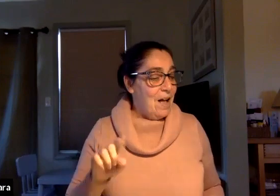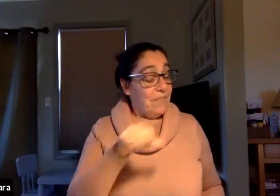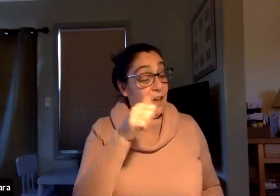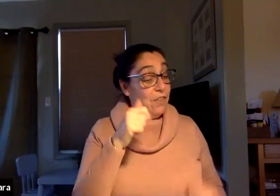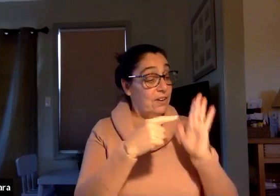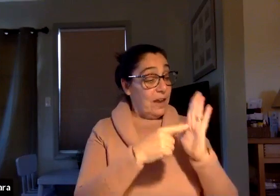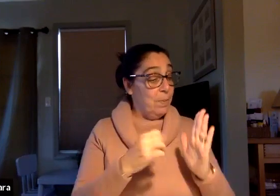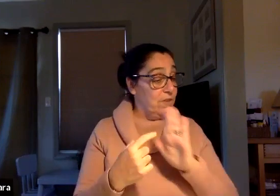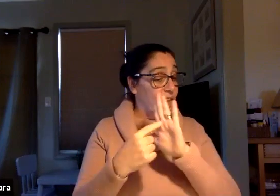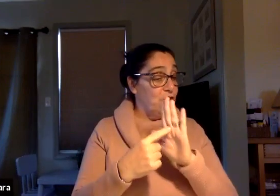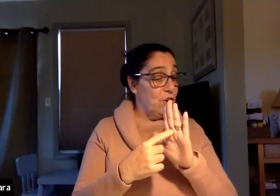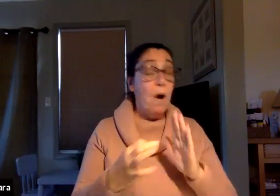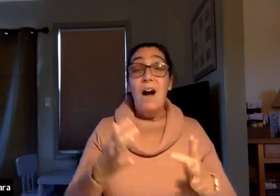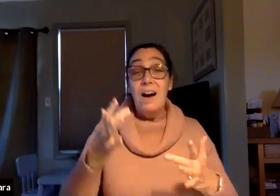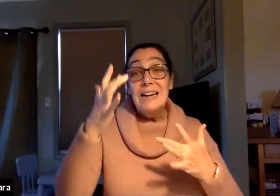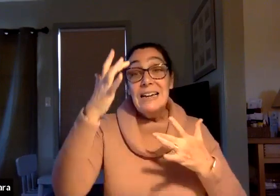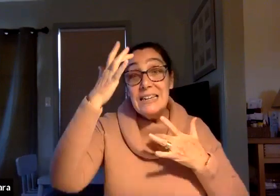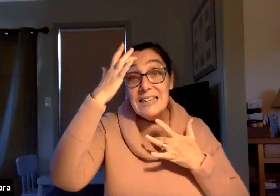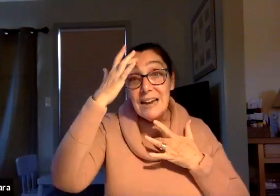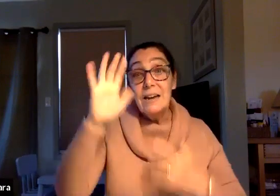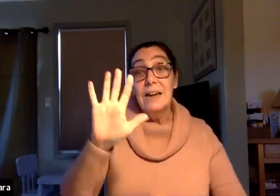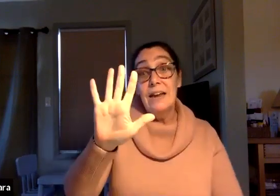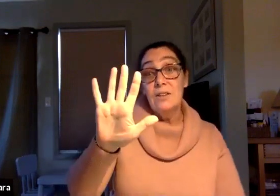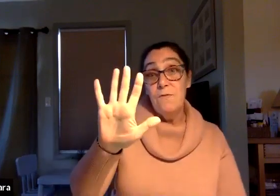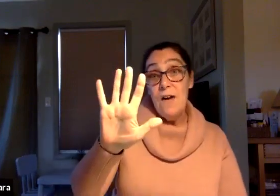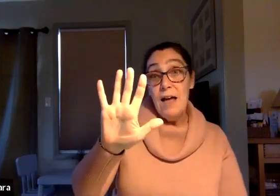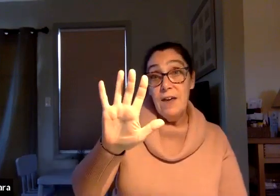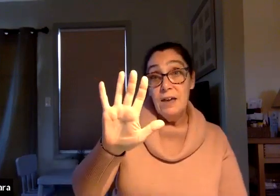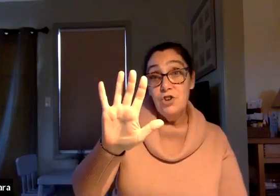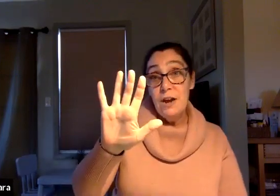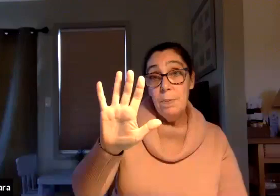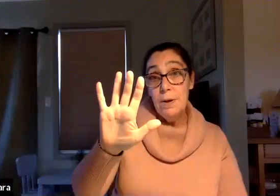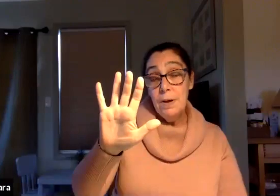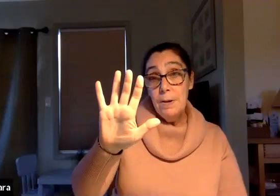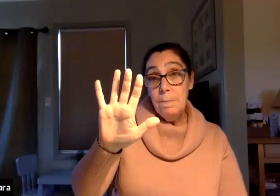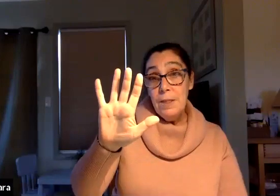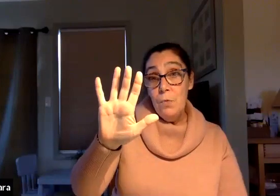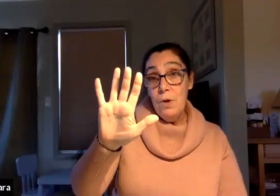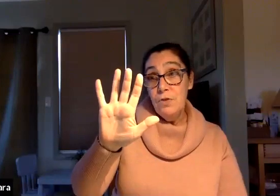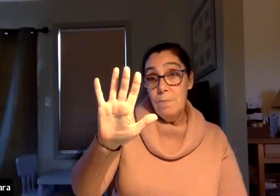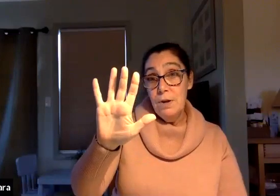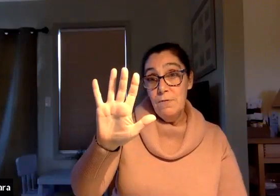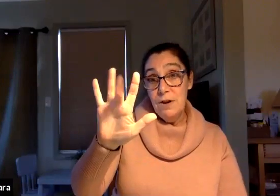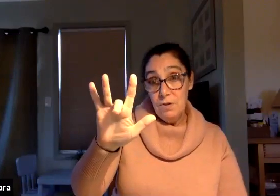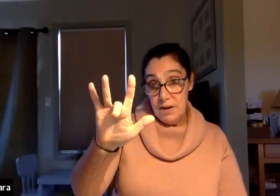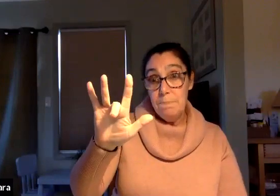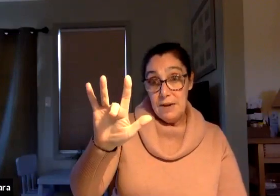The other examples that they show are sick. Again, it's the 5 hand shape with your middle finger dipped